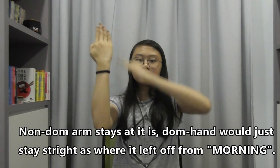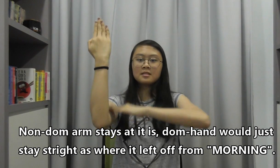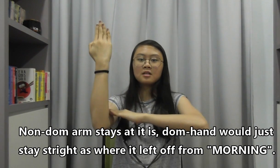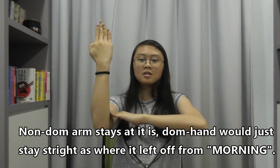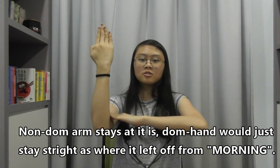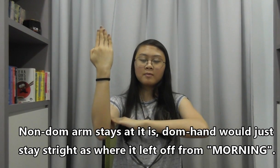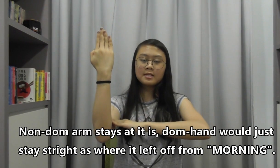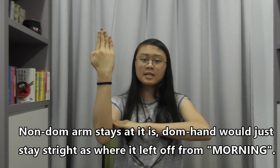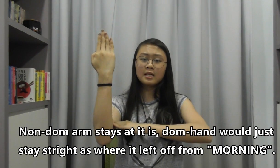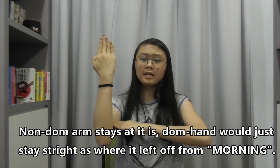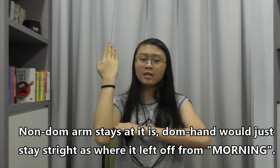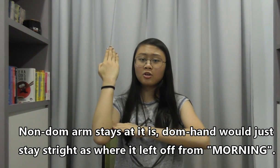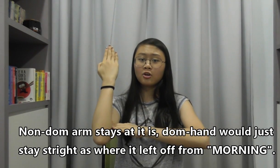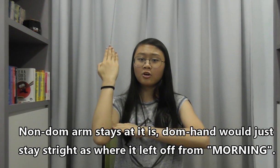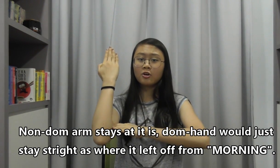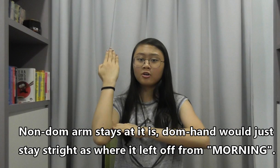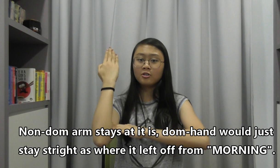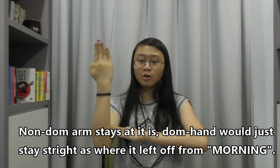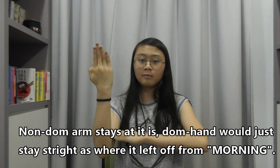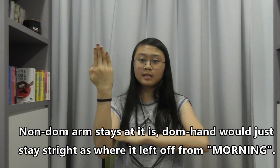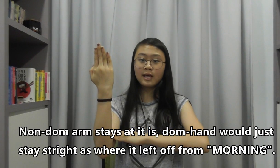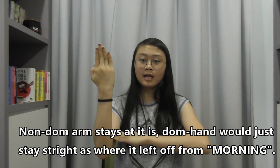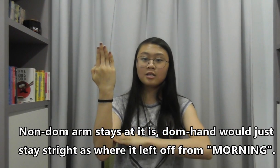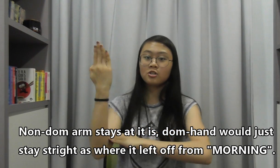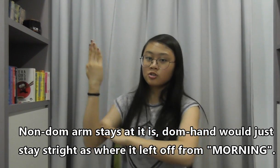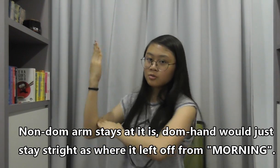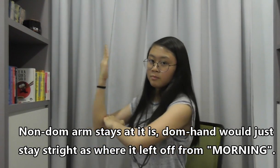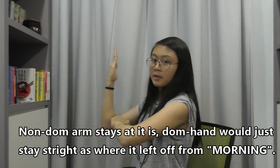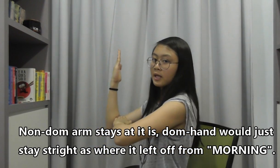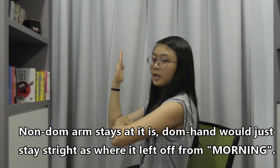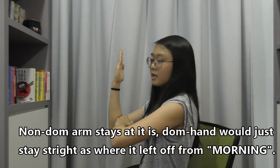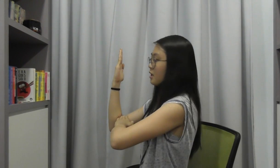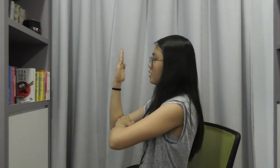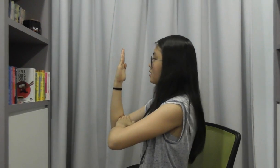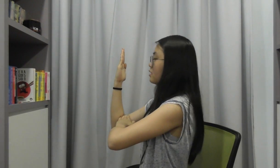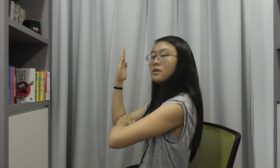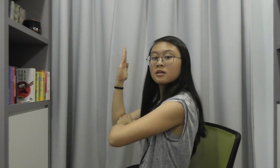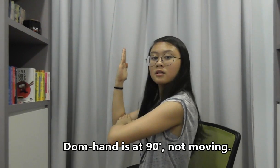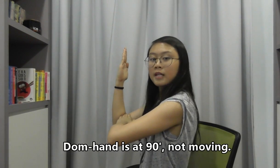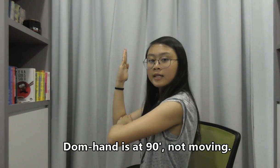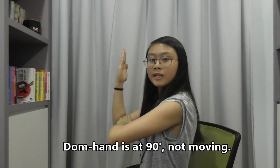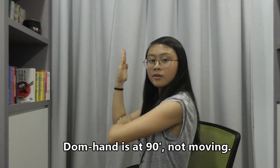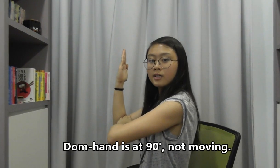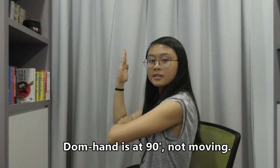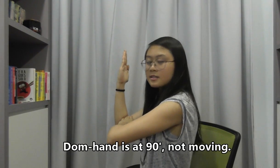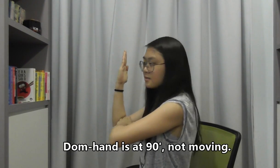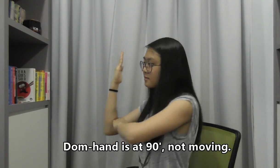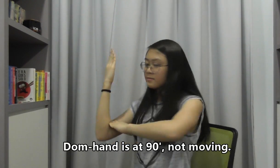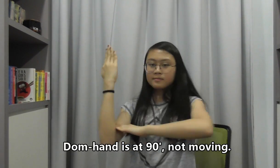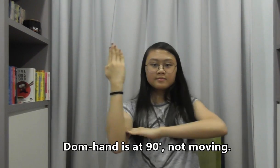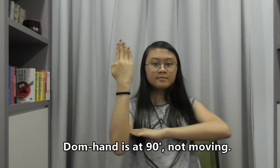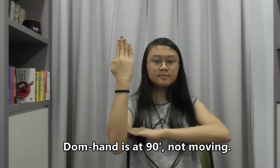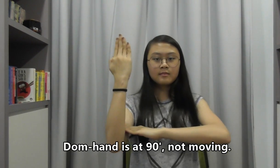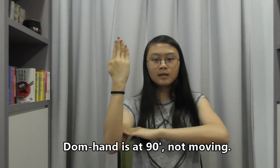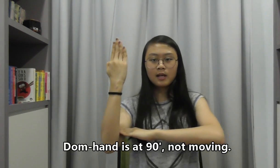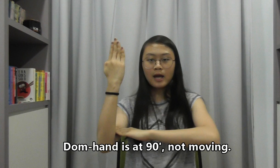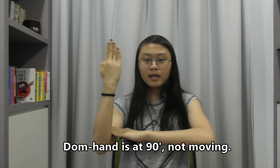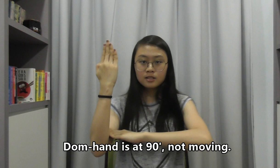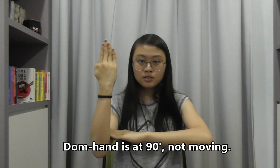this. So basically your dominant hand should be 90 degrees like